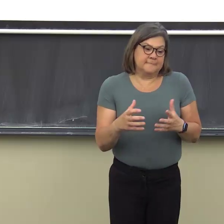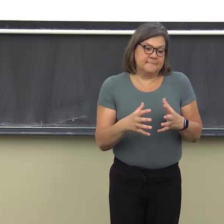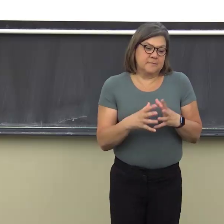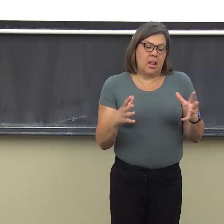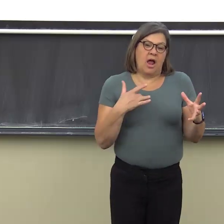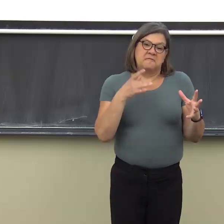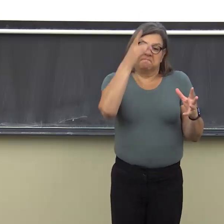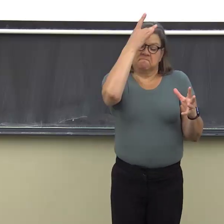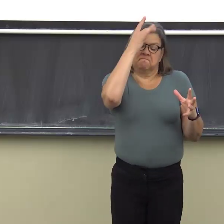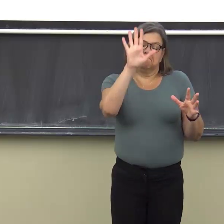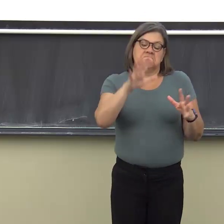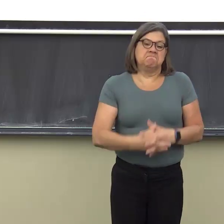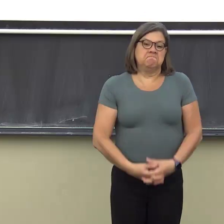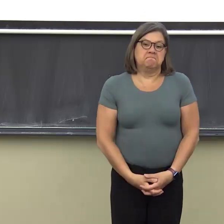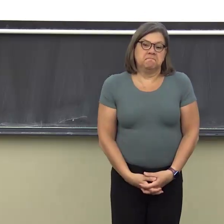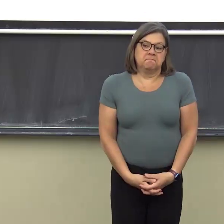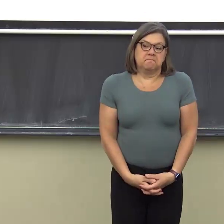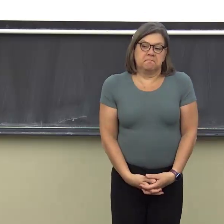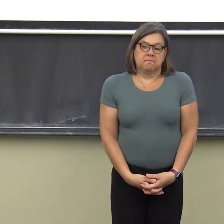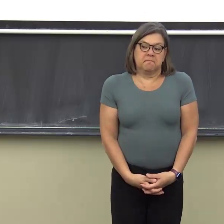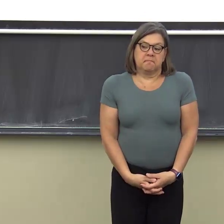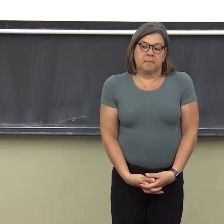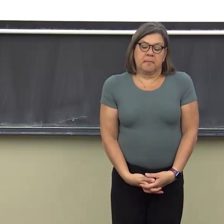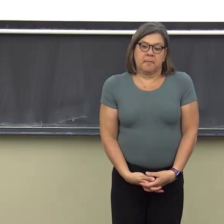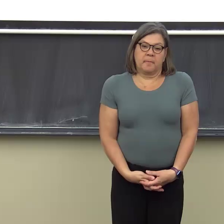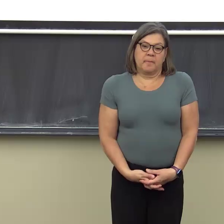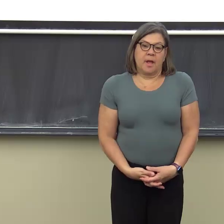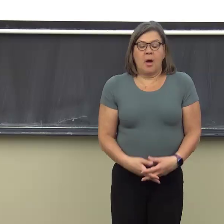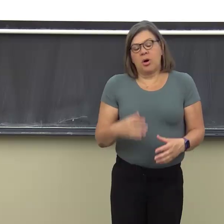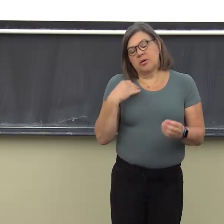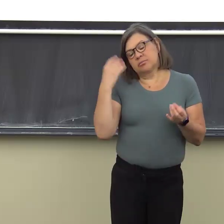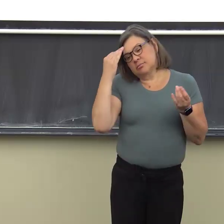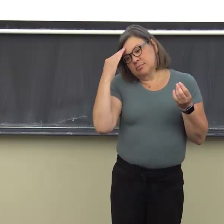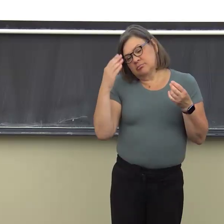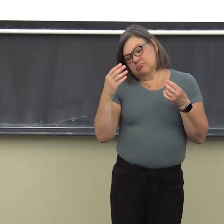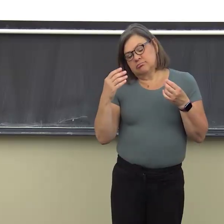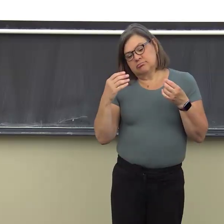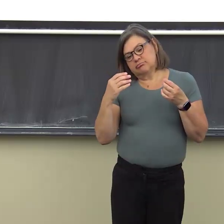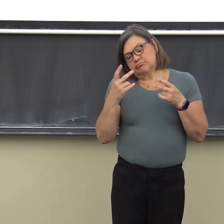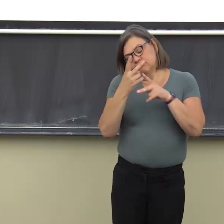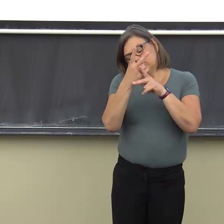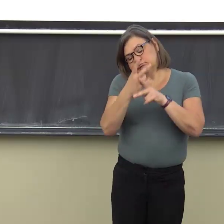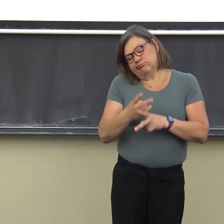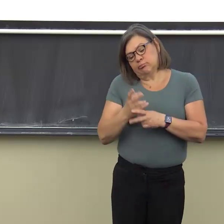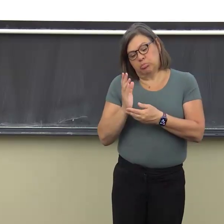resonated, and I want to look through it all and bring to our team too, to figure it out how we